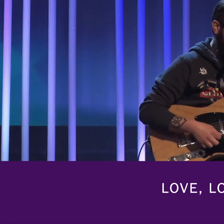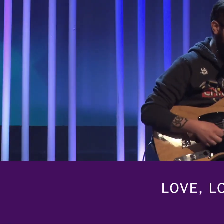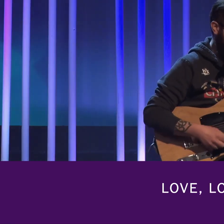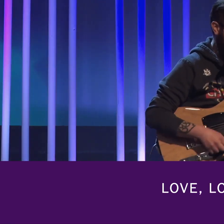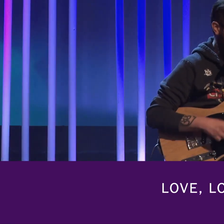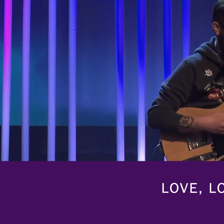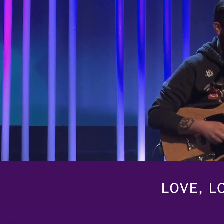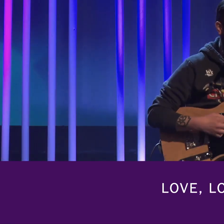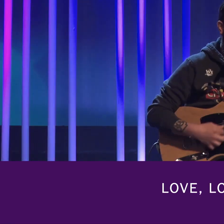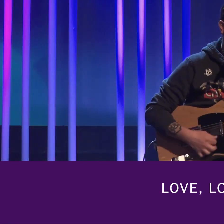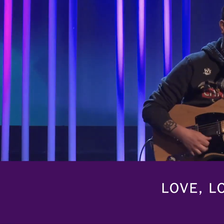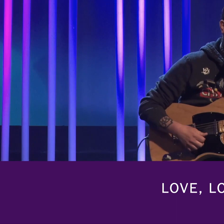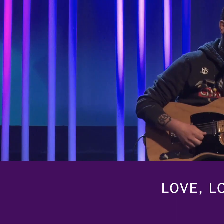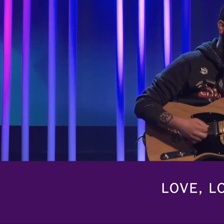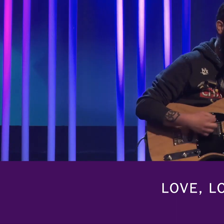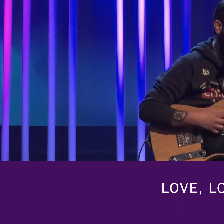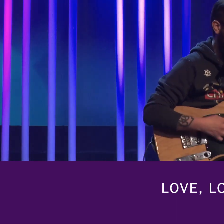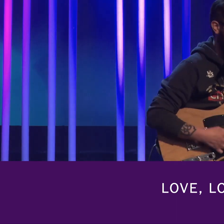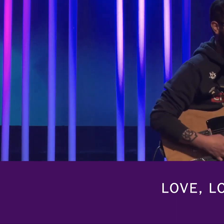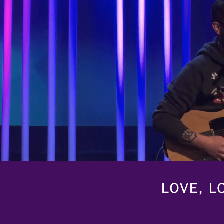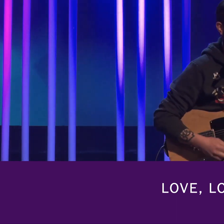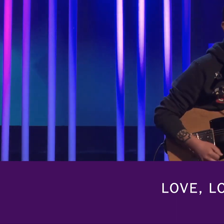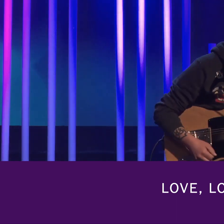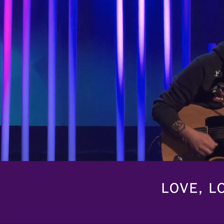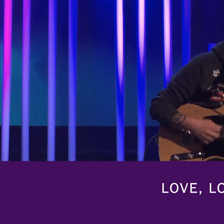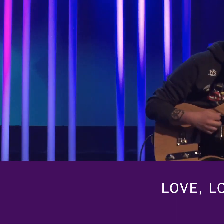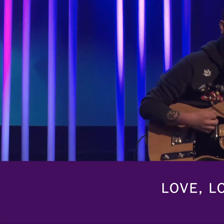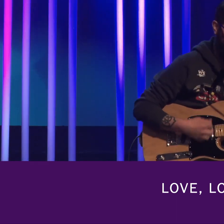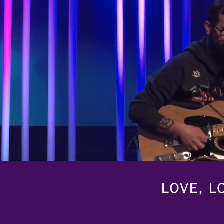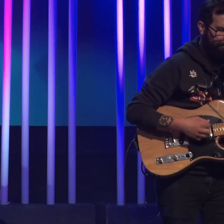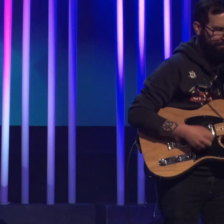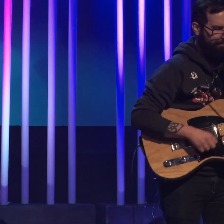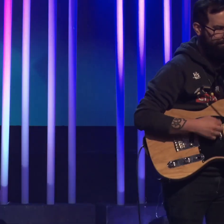Love, love, love.